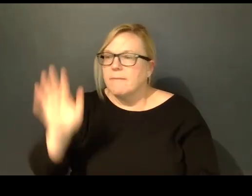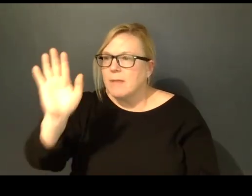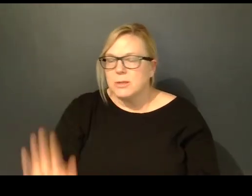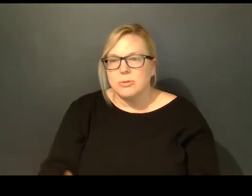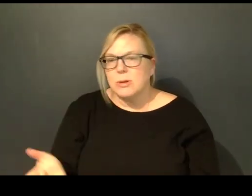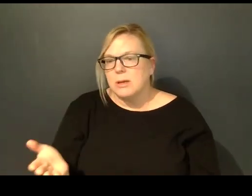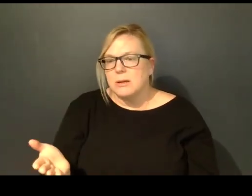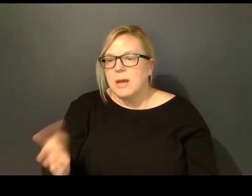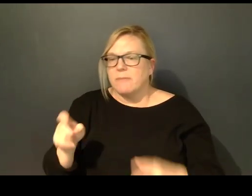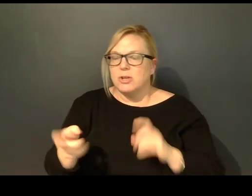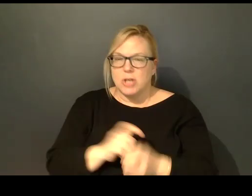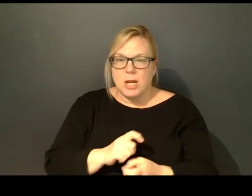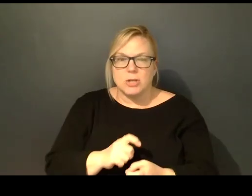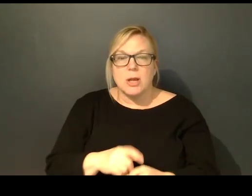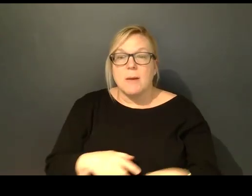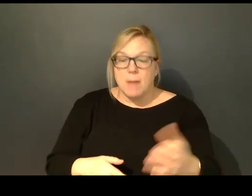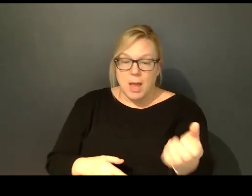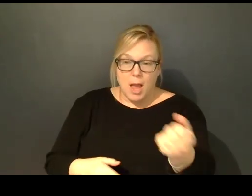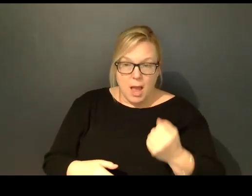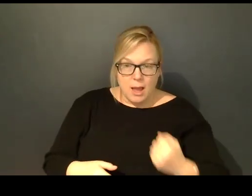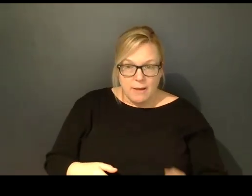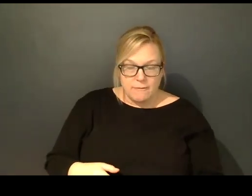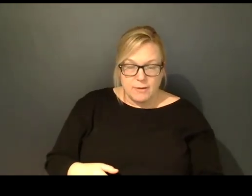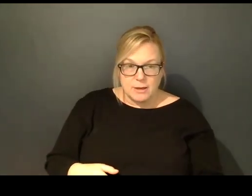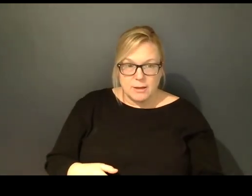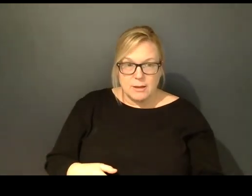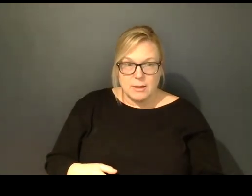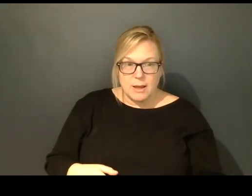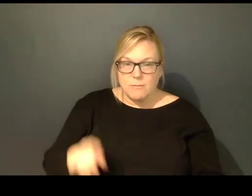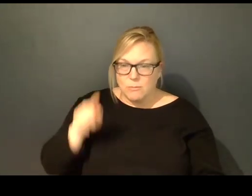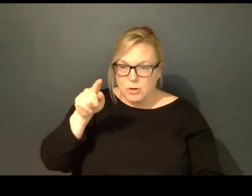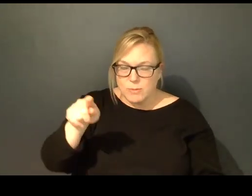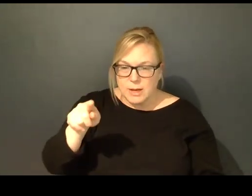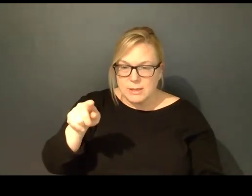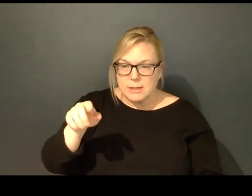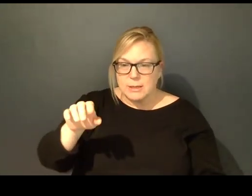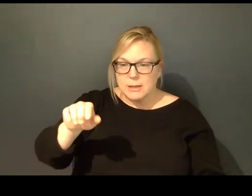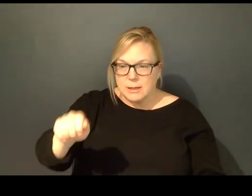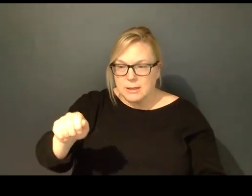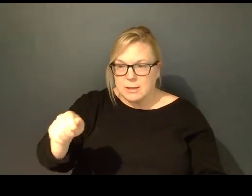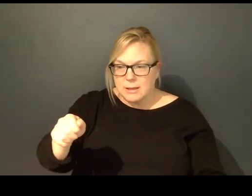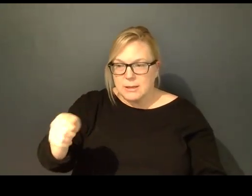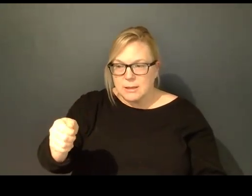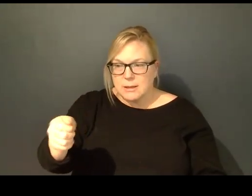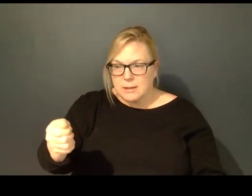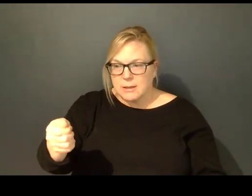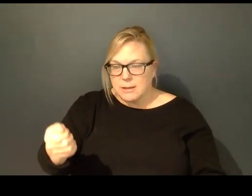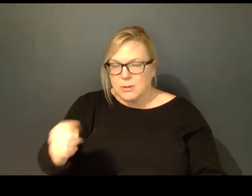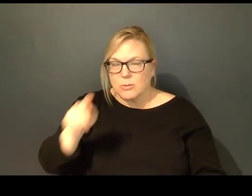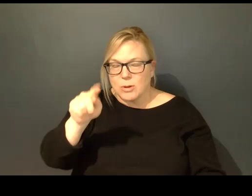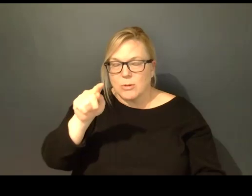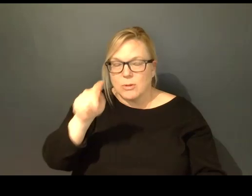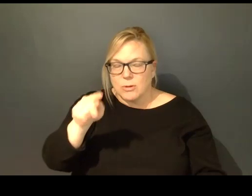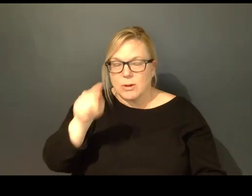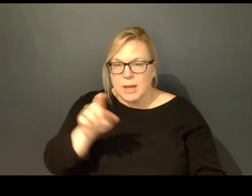oven, I have to put buttons and remember and count what temperature I'm at, 350, 495, and